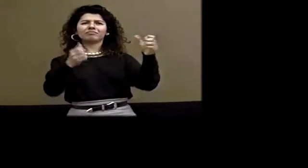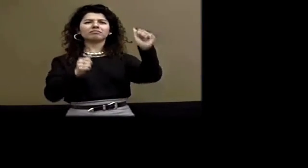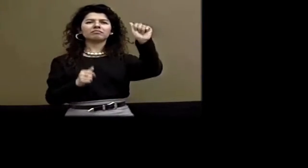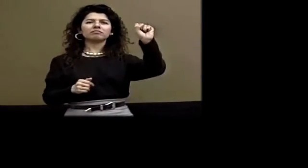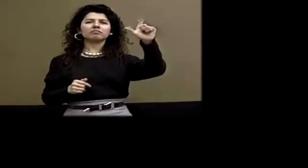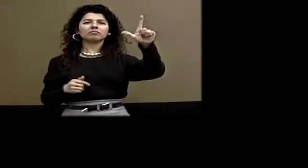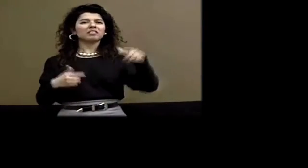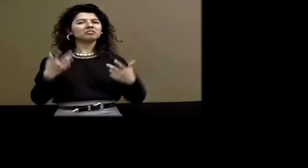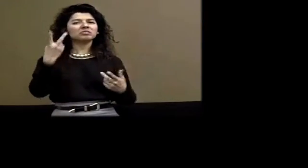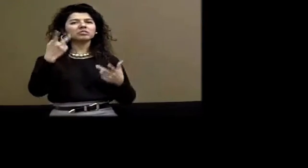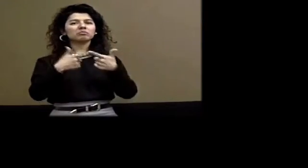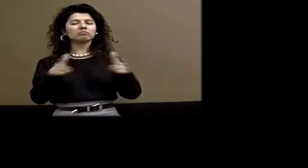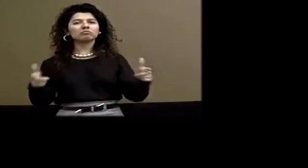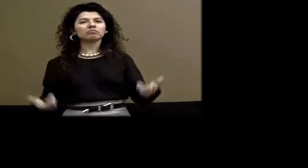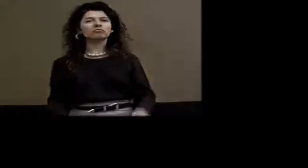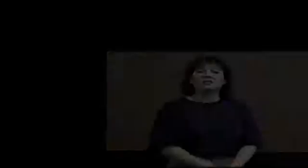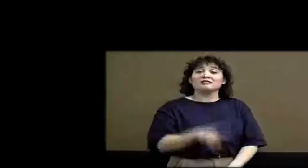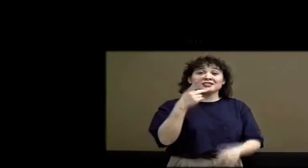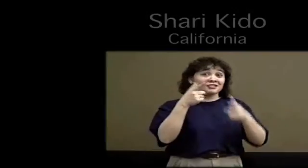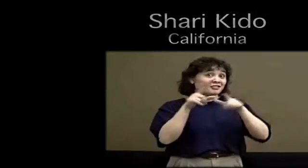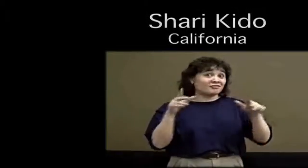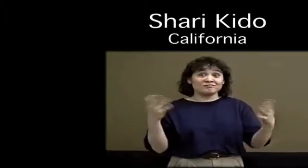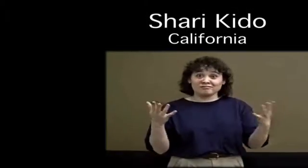how I am bilingual.